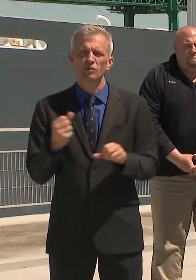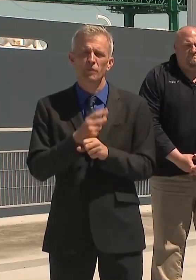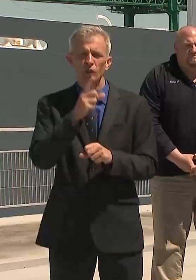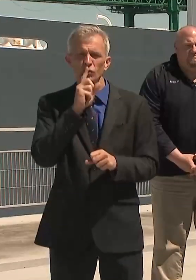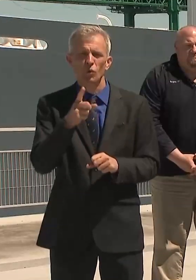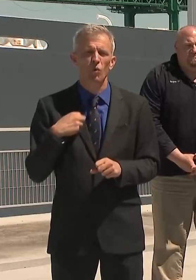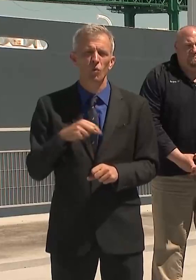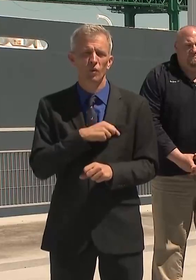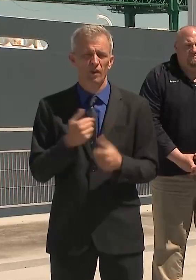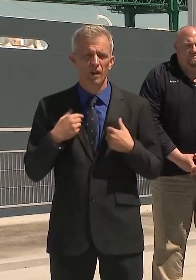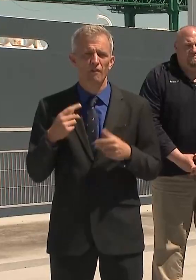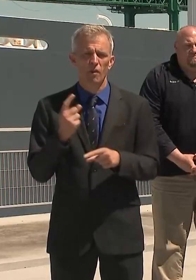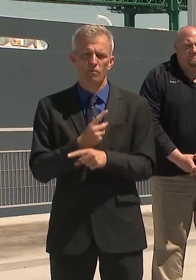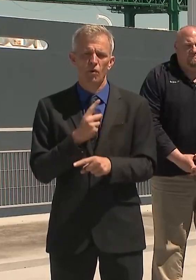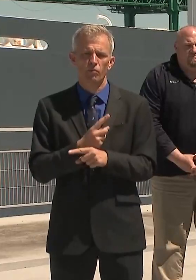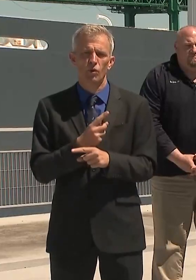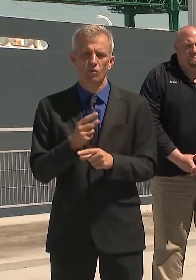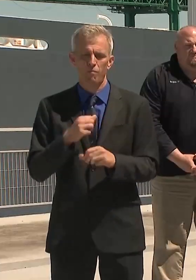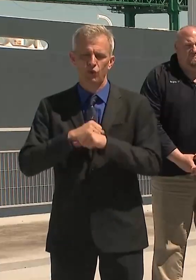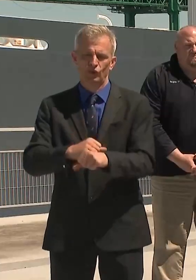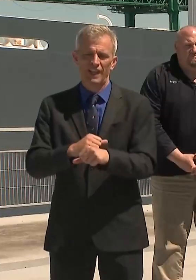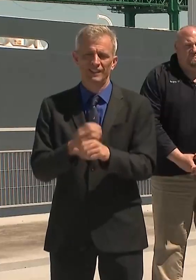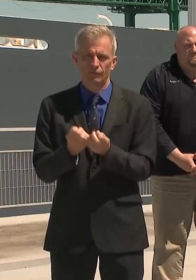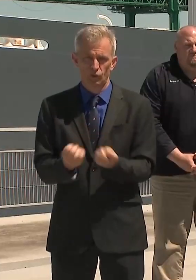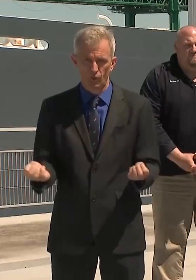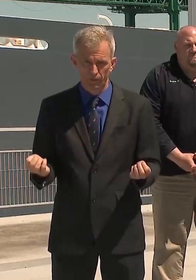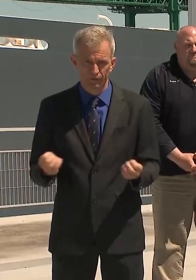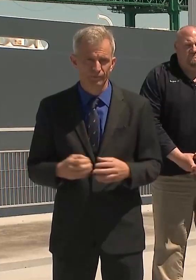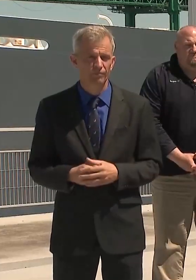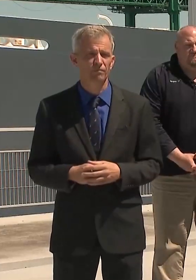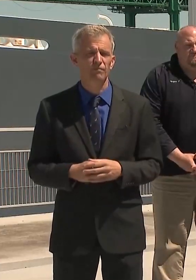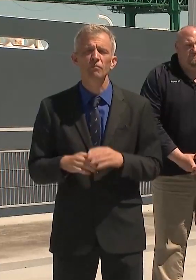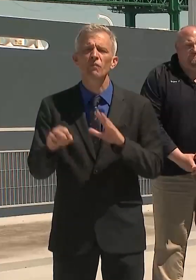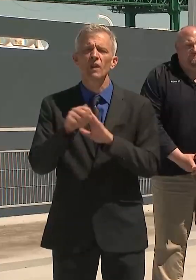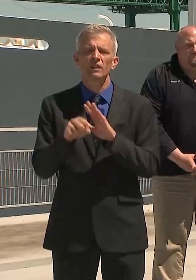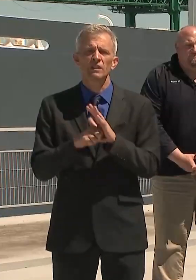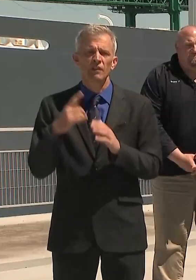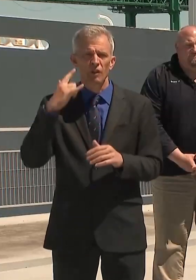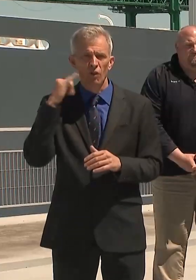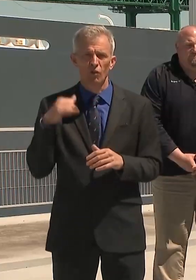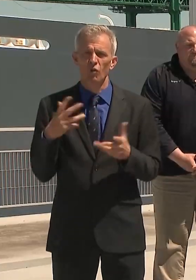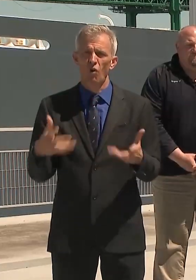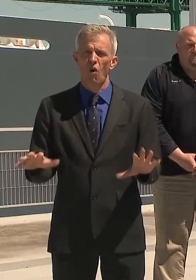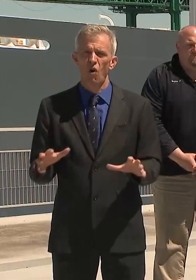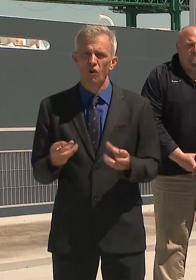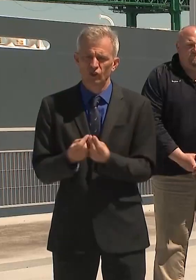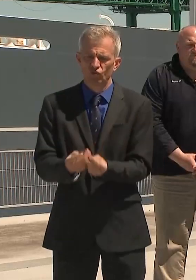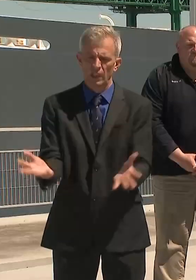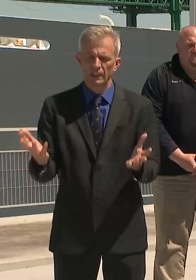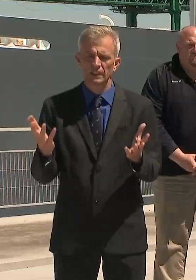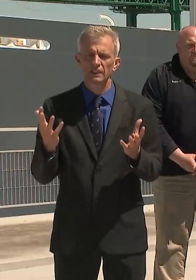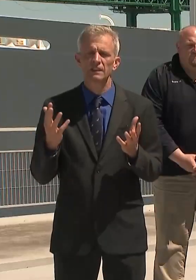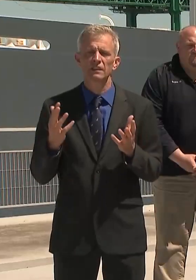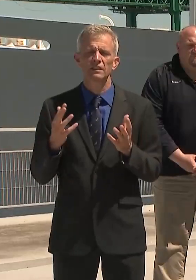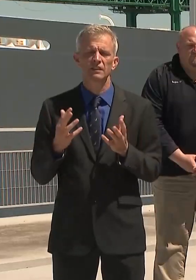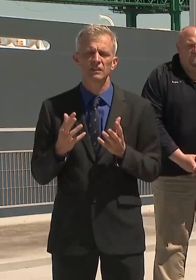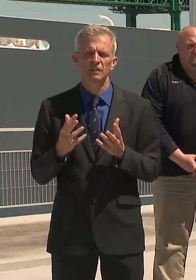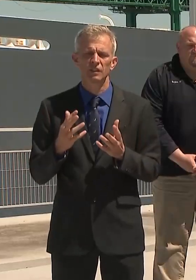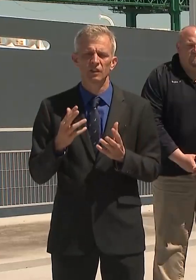that we have appropriate personal protective gear. The state of California has already released throughout the